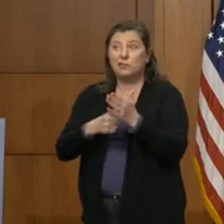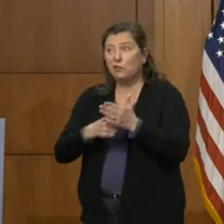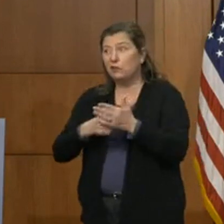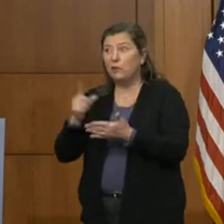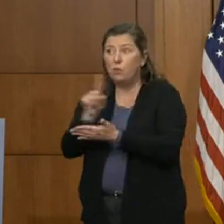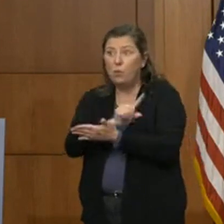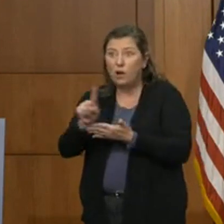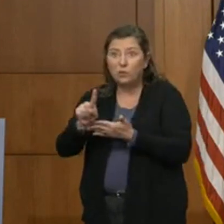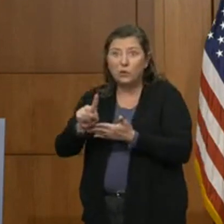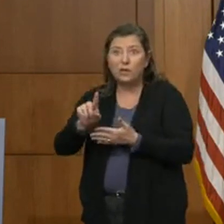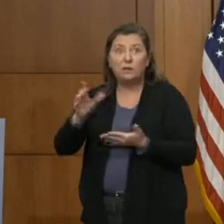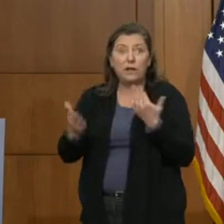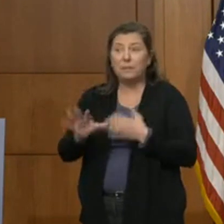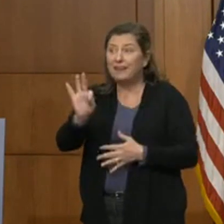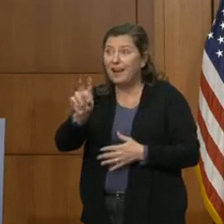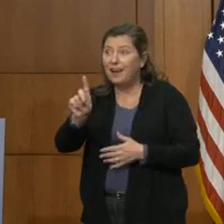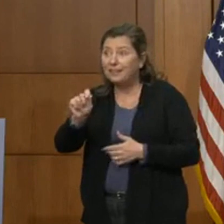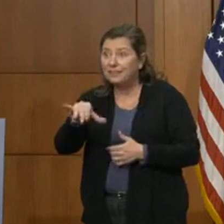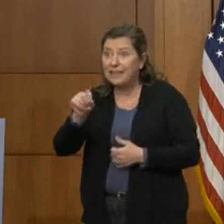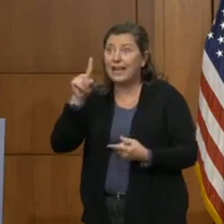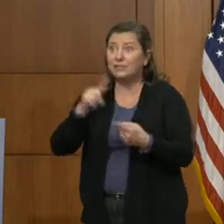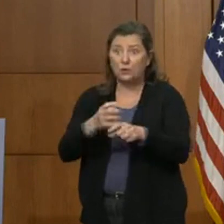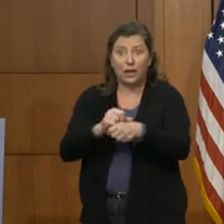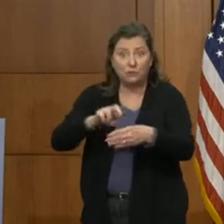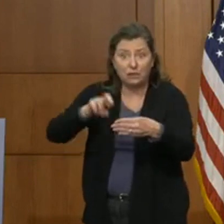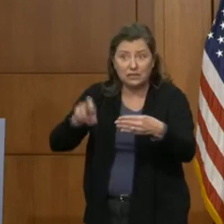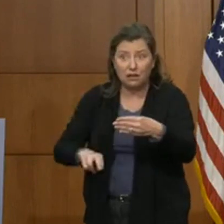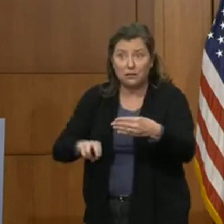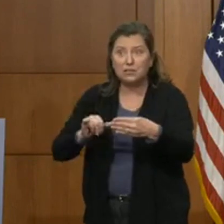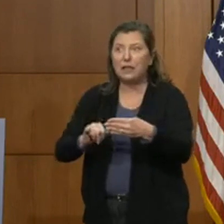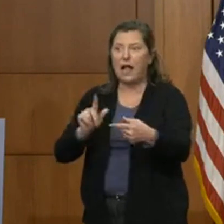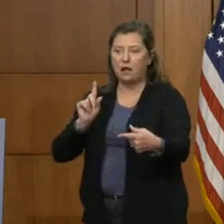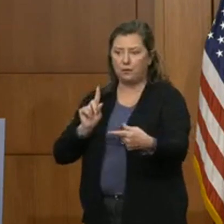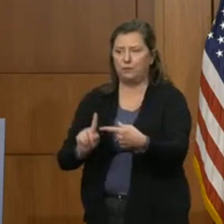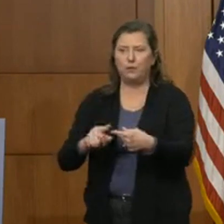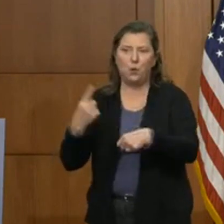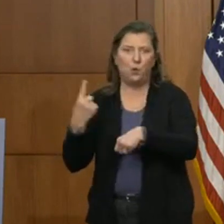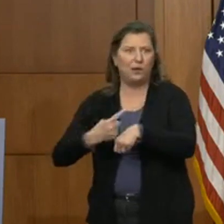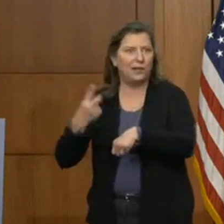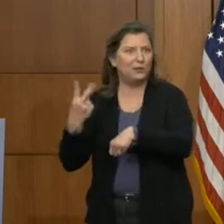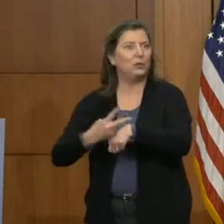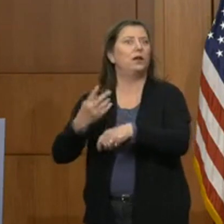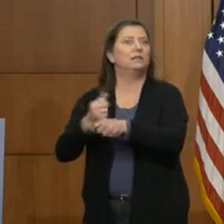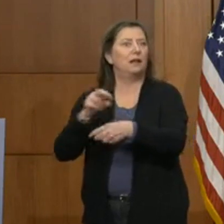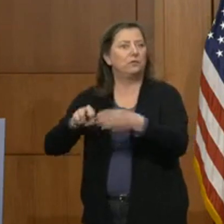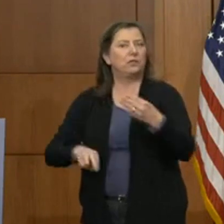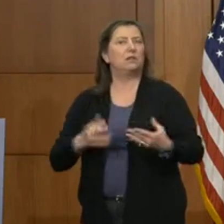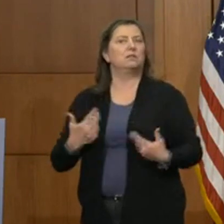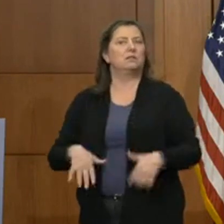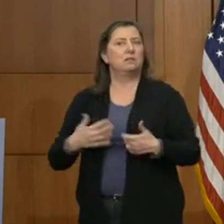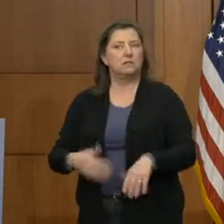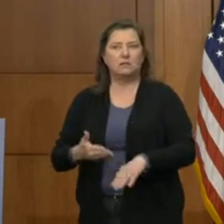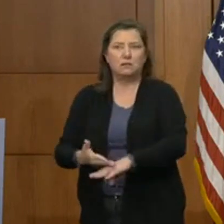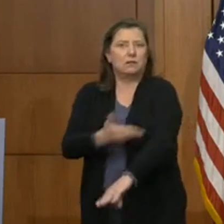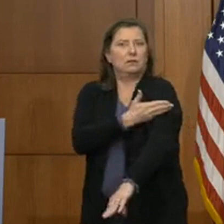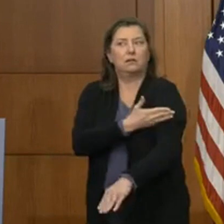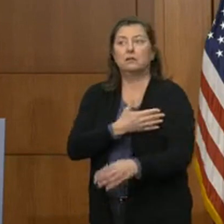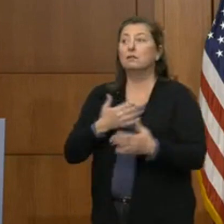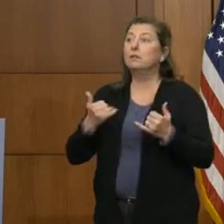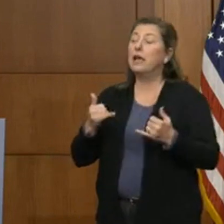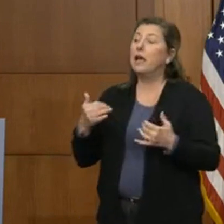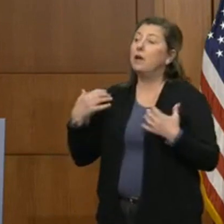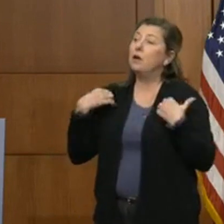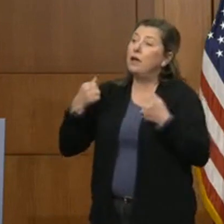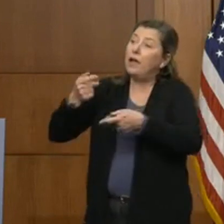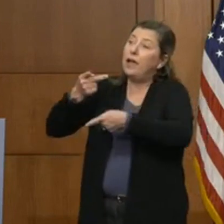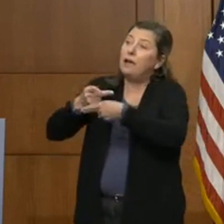days. Well, now we've decreased that to a day or two. And now healthcare providers, healthcare systems are